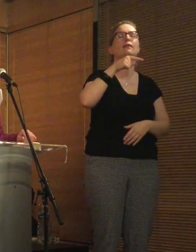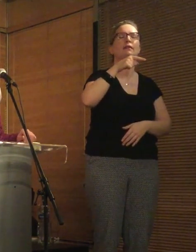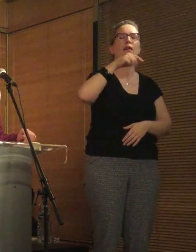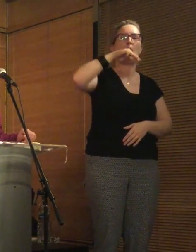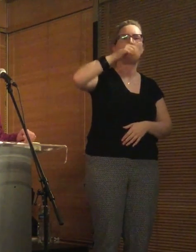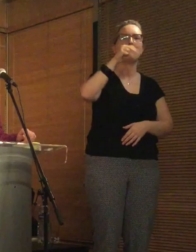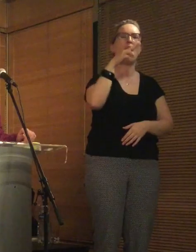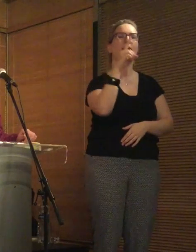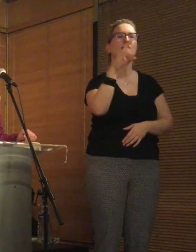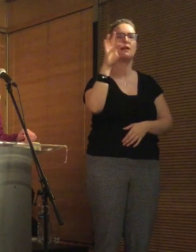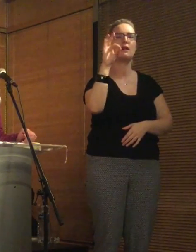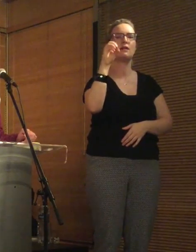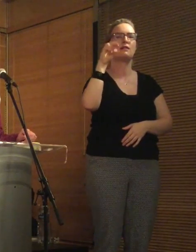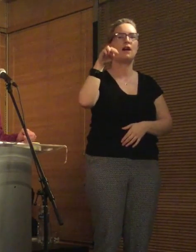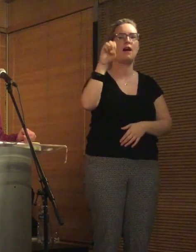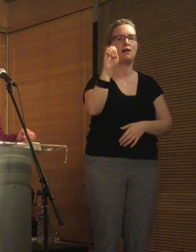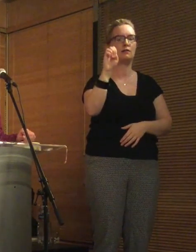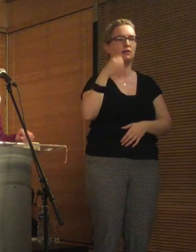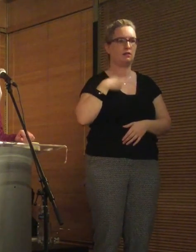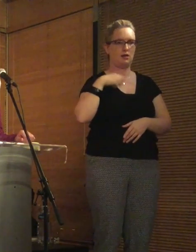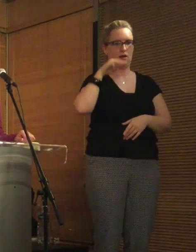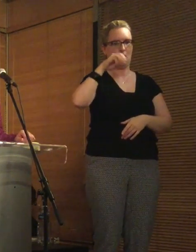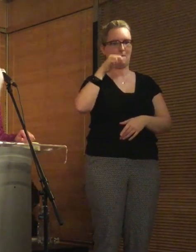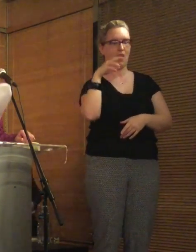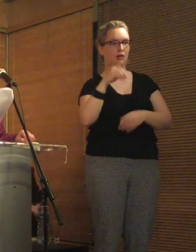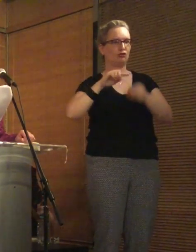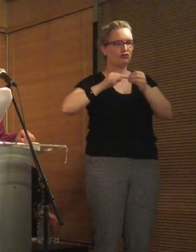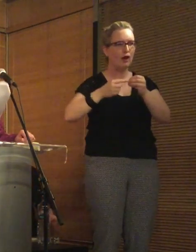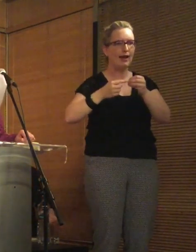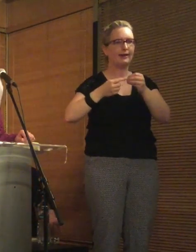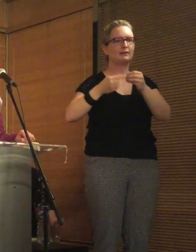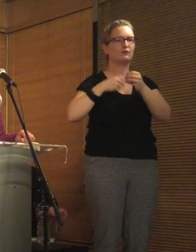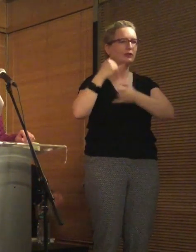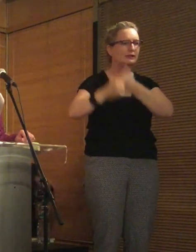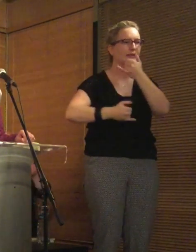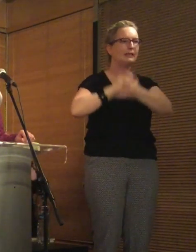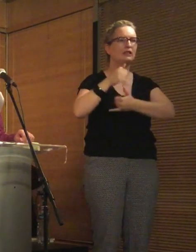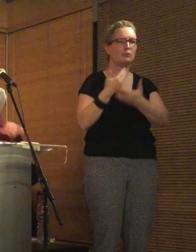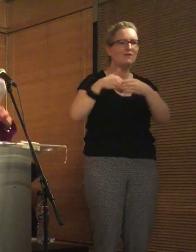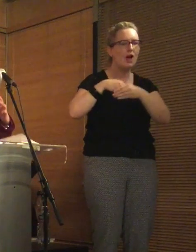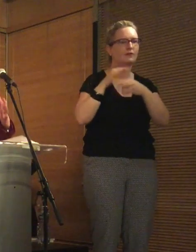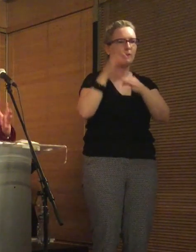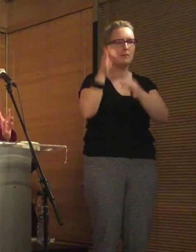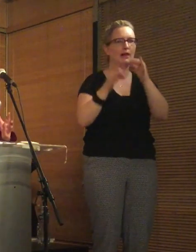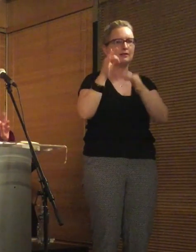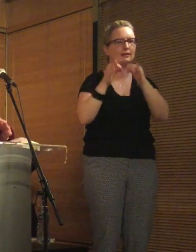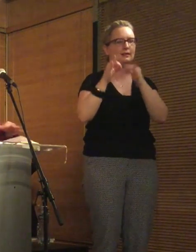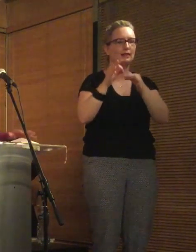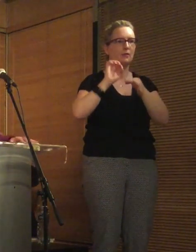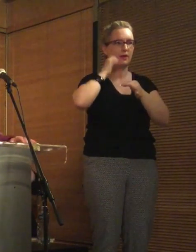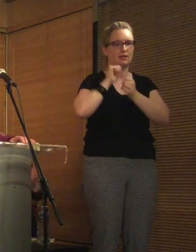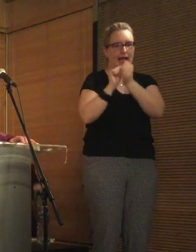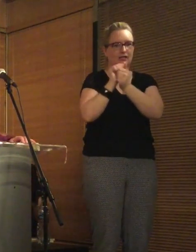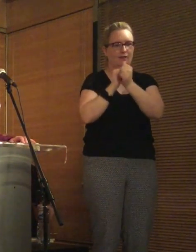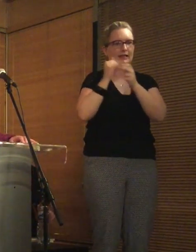she had made so many efforts for a decade to become part of the political scene because she was a great activist up